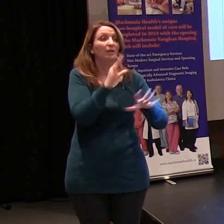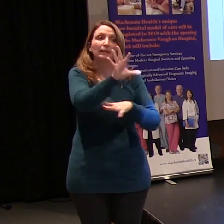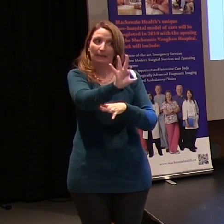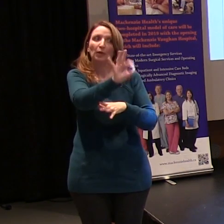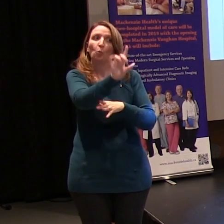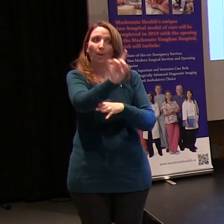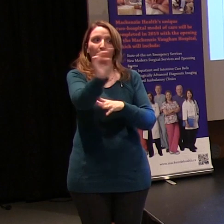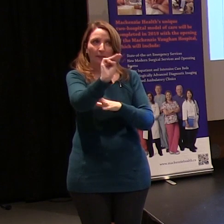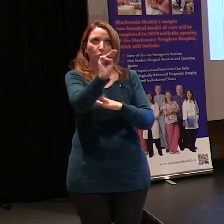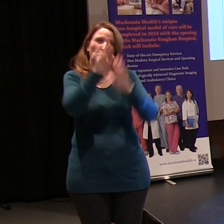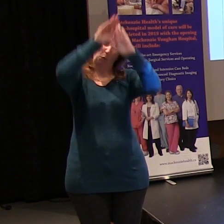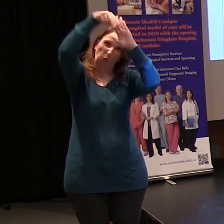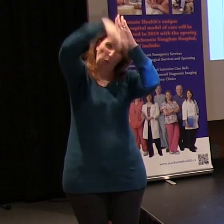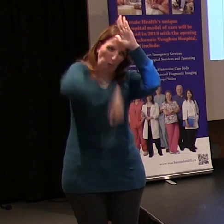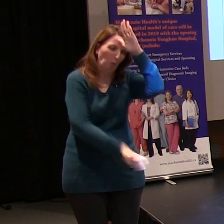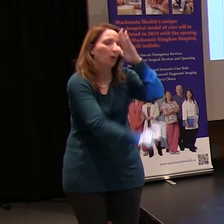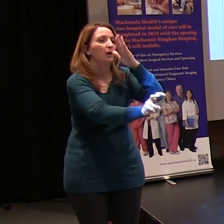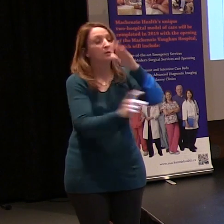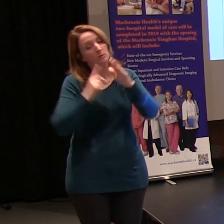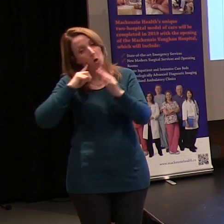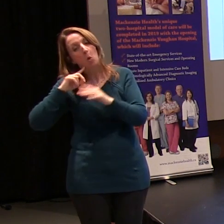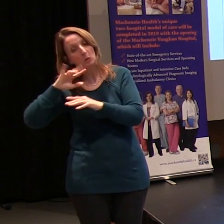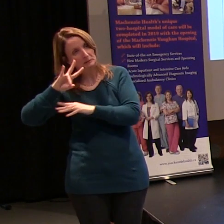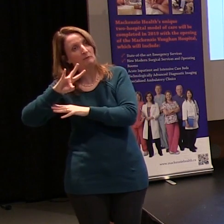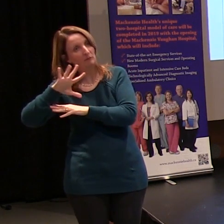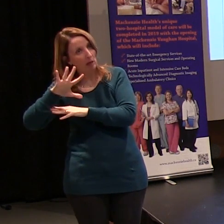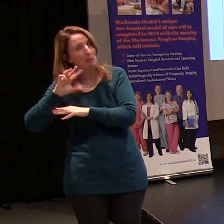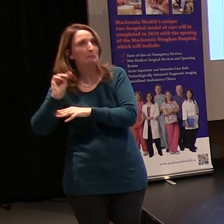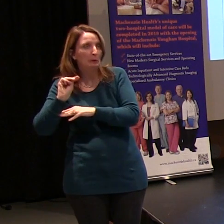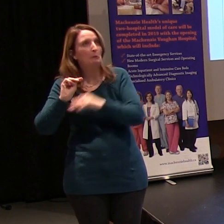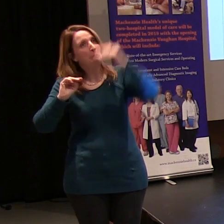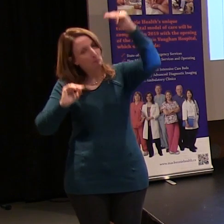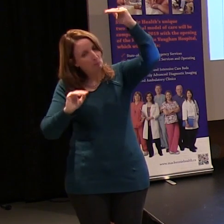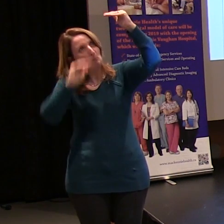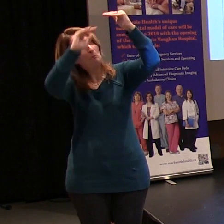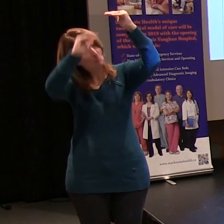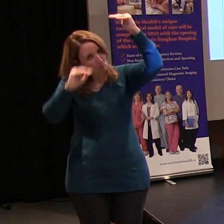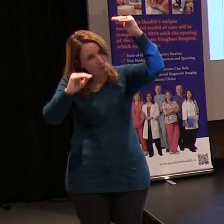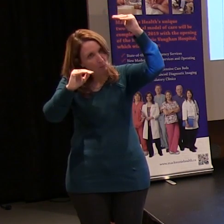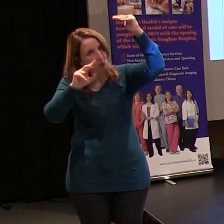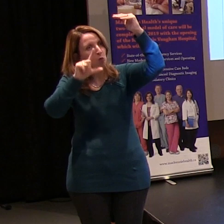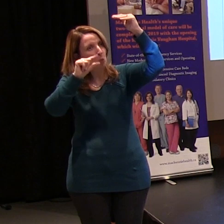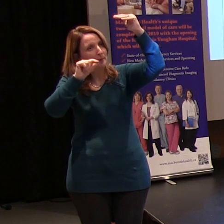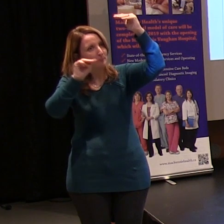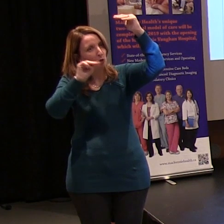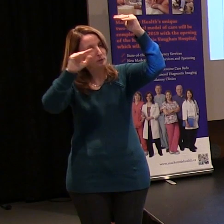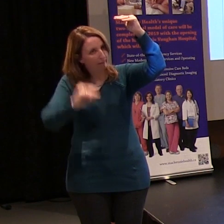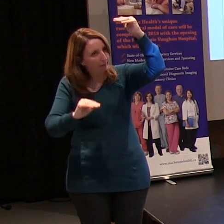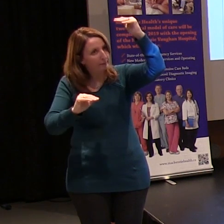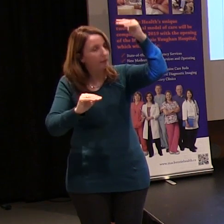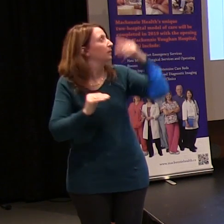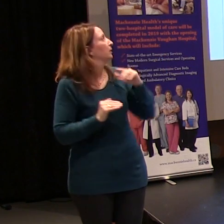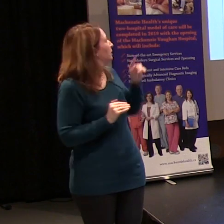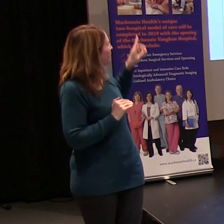meters. So the maximum height, it's about 20 meters less than the roller coaster. And you can see here the